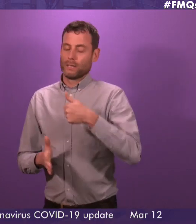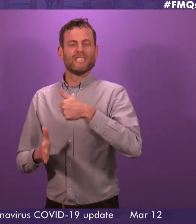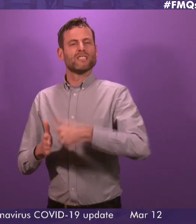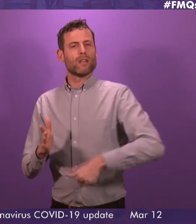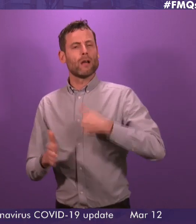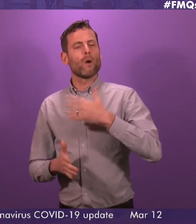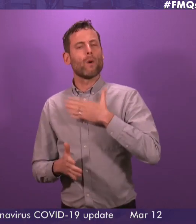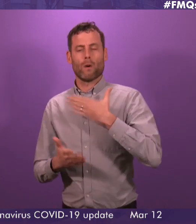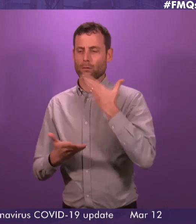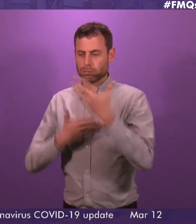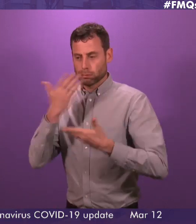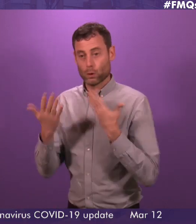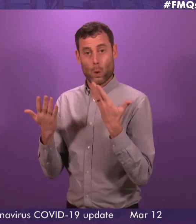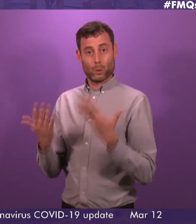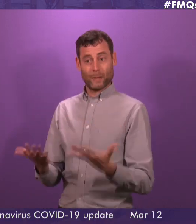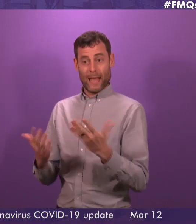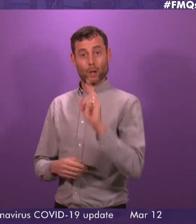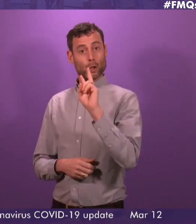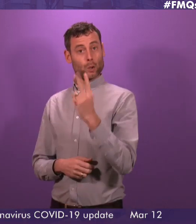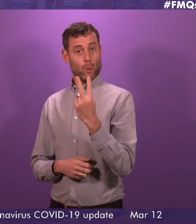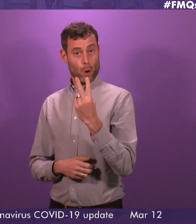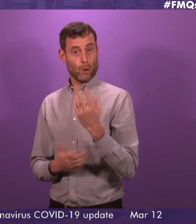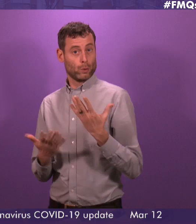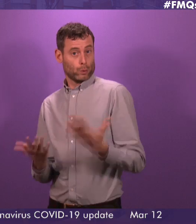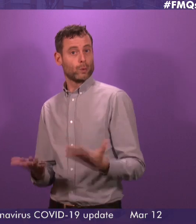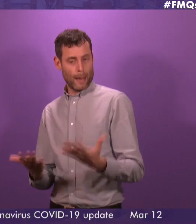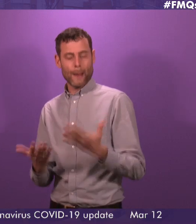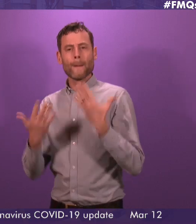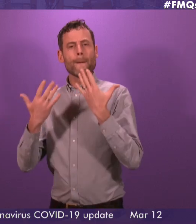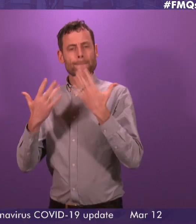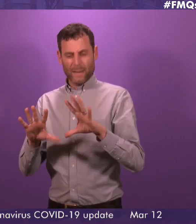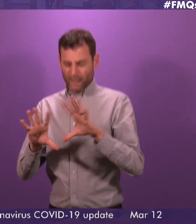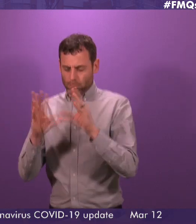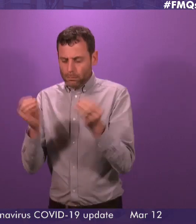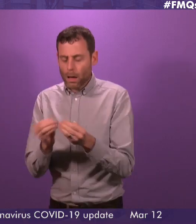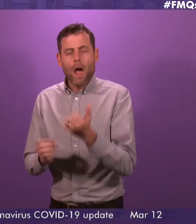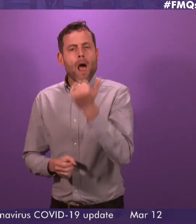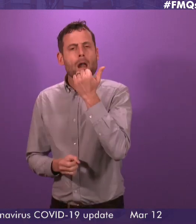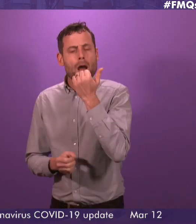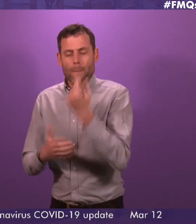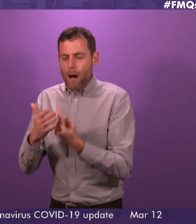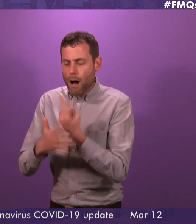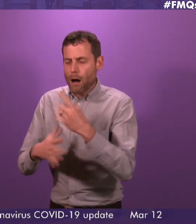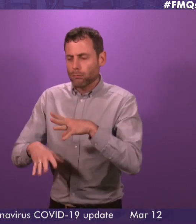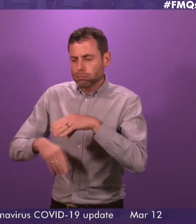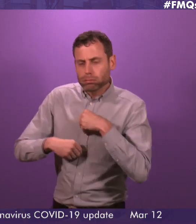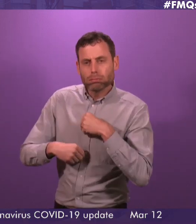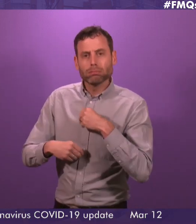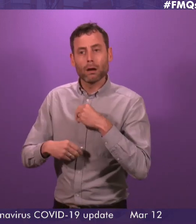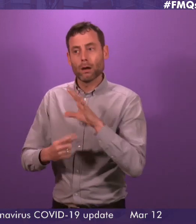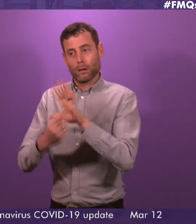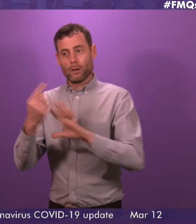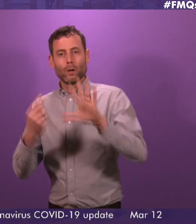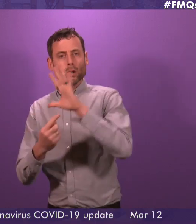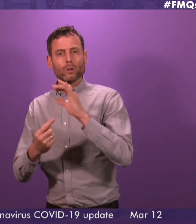aware, today at 2 p.m, our normal time, we updated the number of cases of coronavirus in